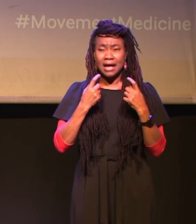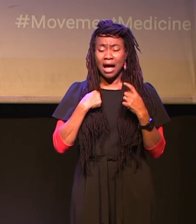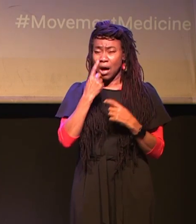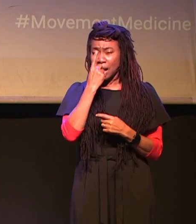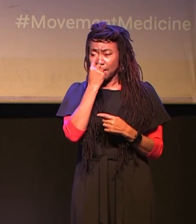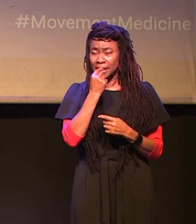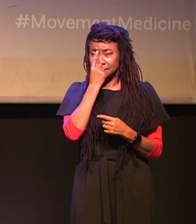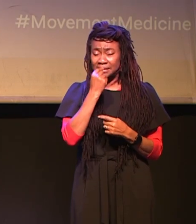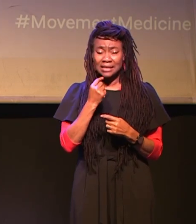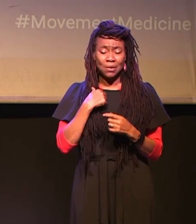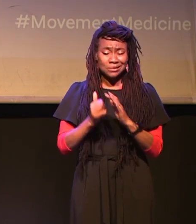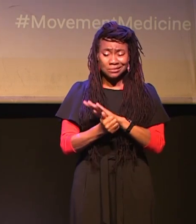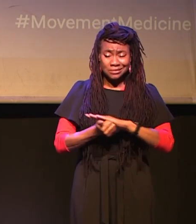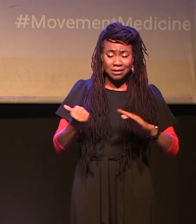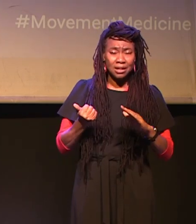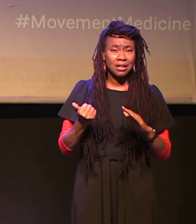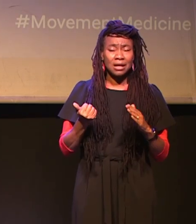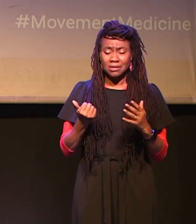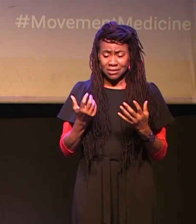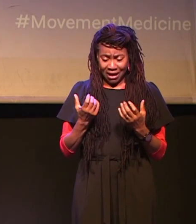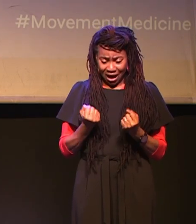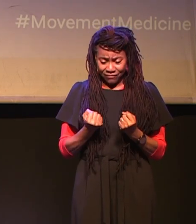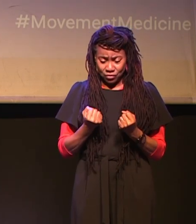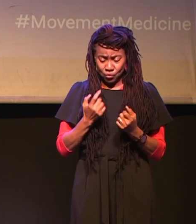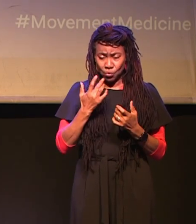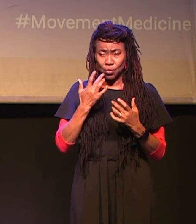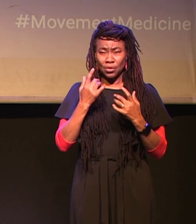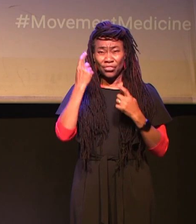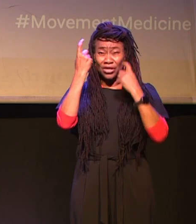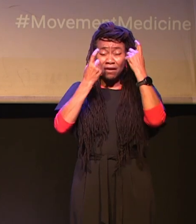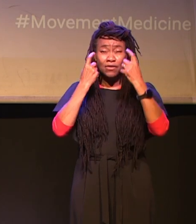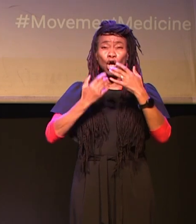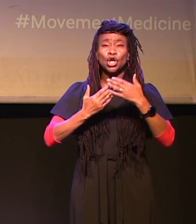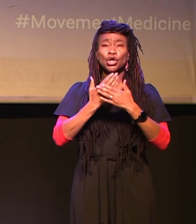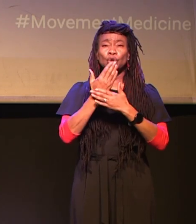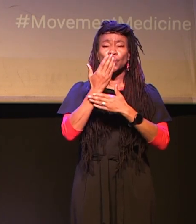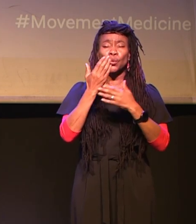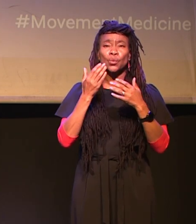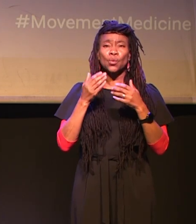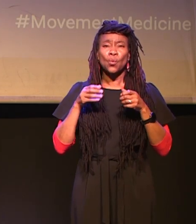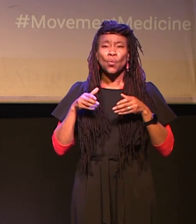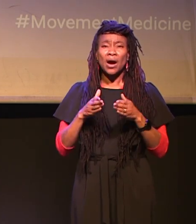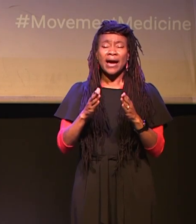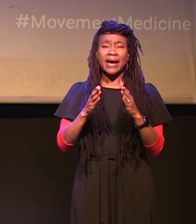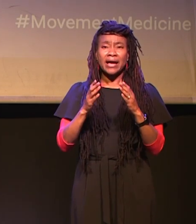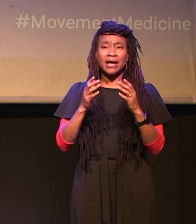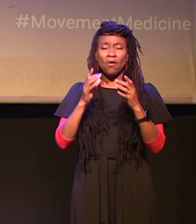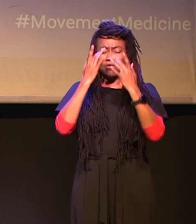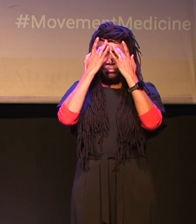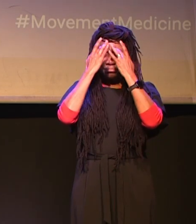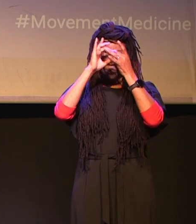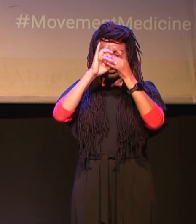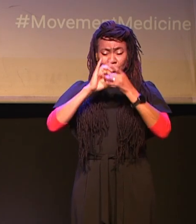skillfulness to be able to practice a new way, embody a new way, and bring it into existence, will it into